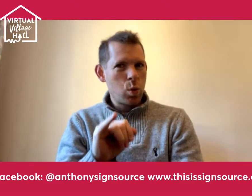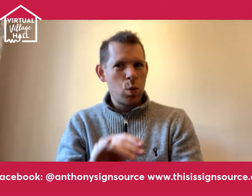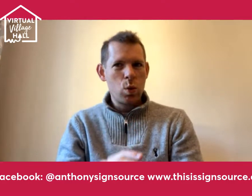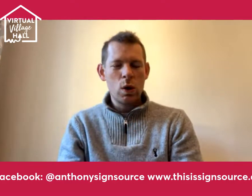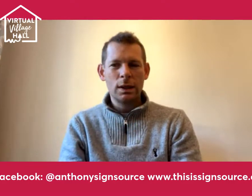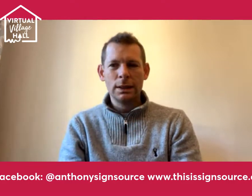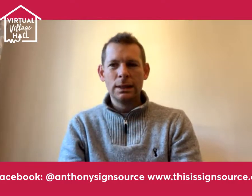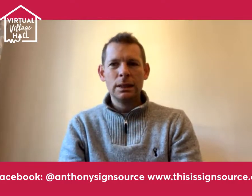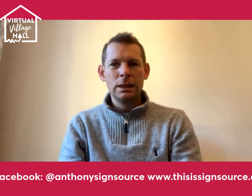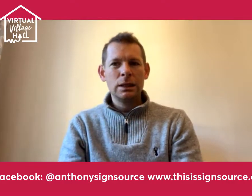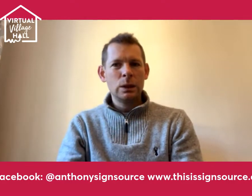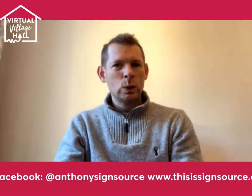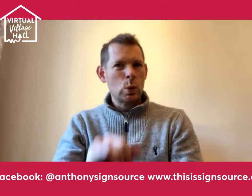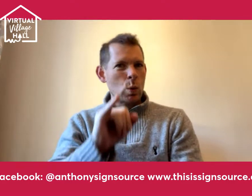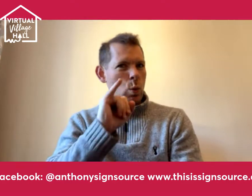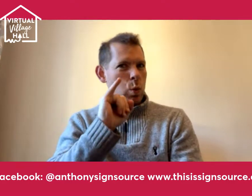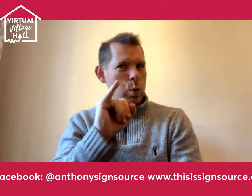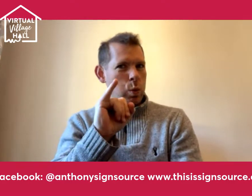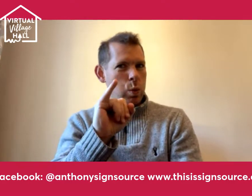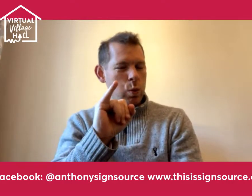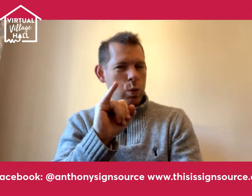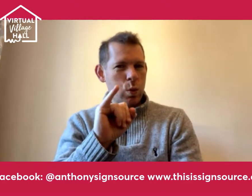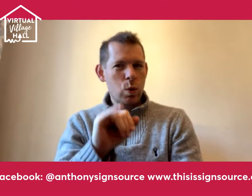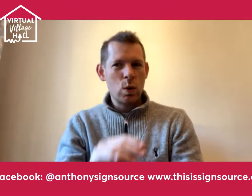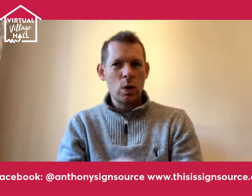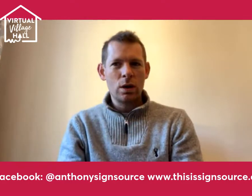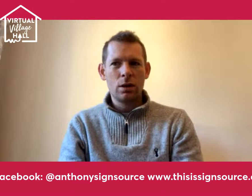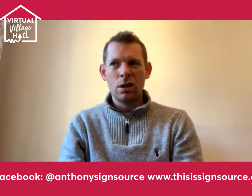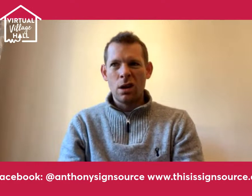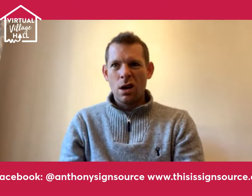Or that can signify the sign for, ooh, that's really terrible.